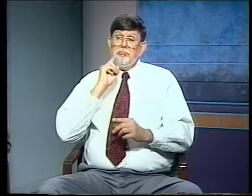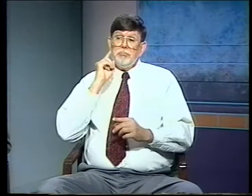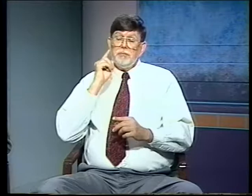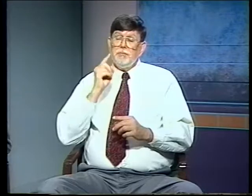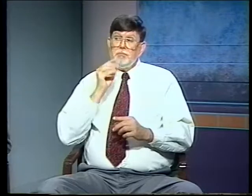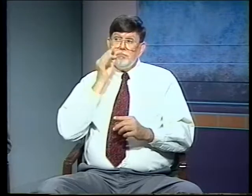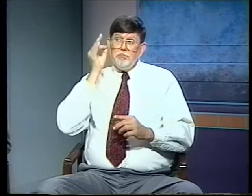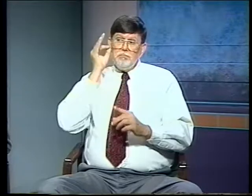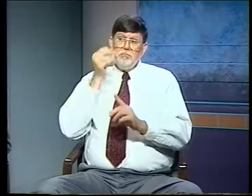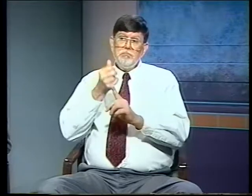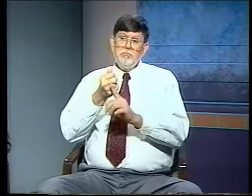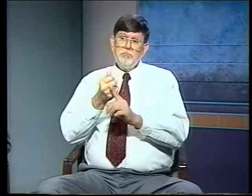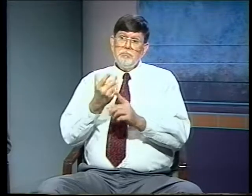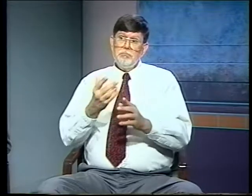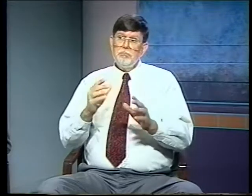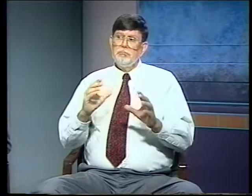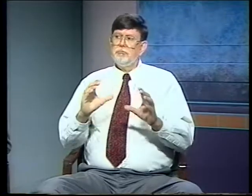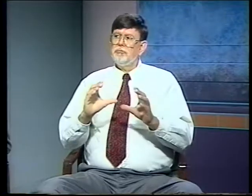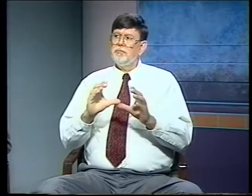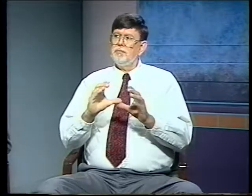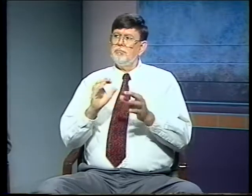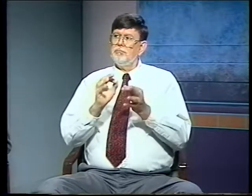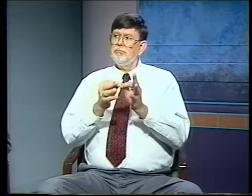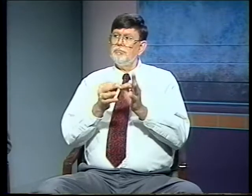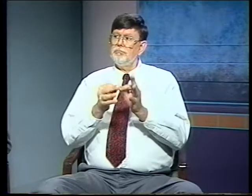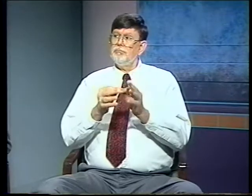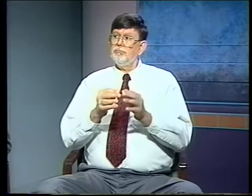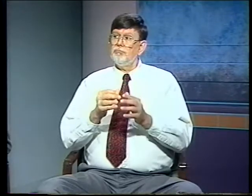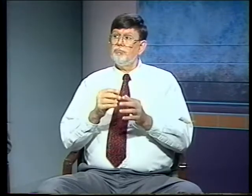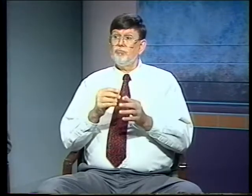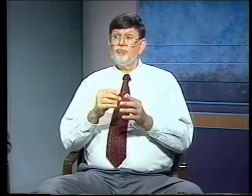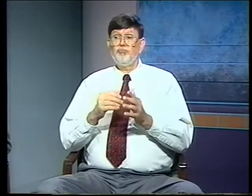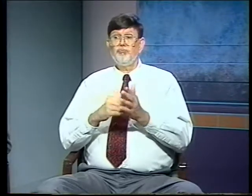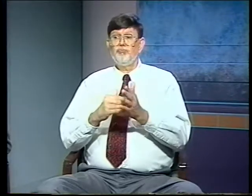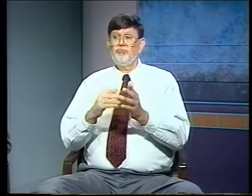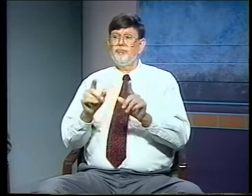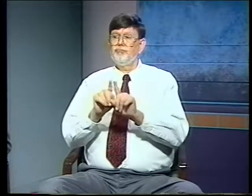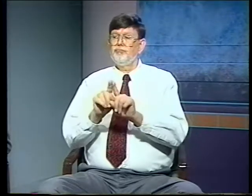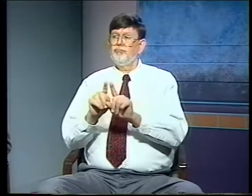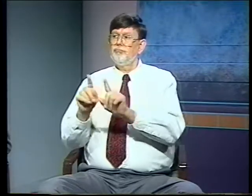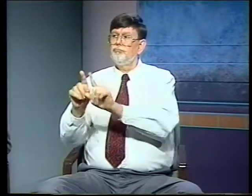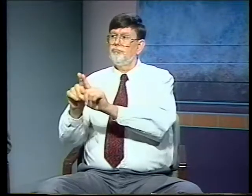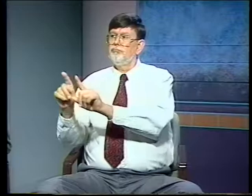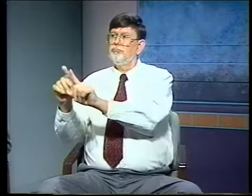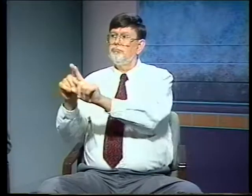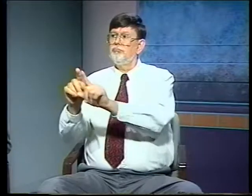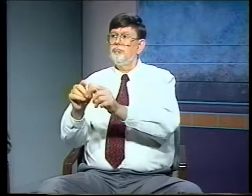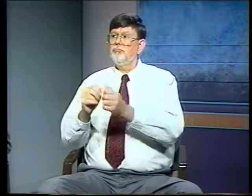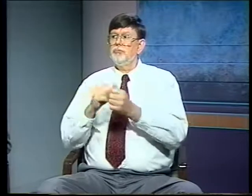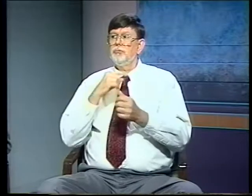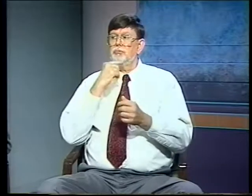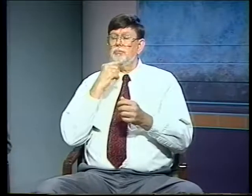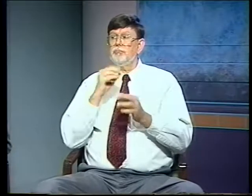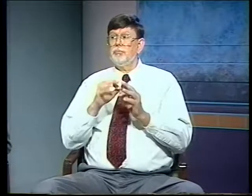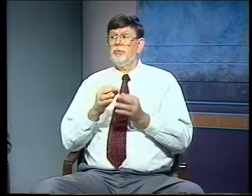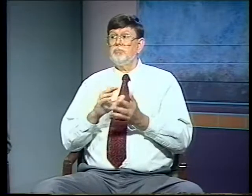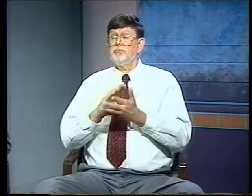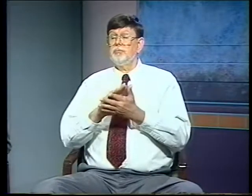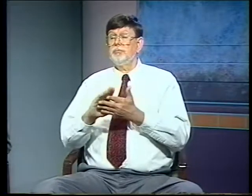We do have a number of Indian deaf people who are certified interpreters and have worked